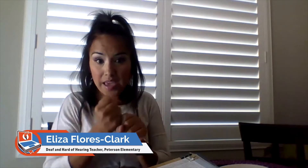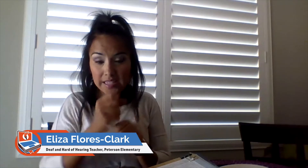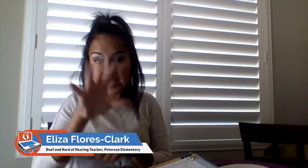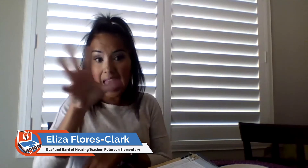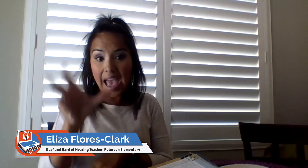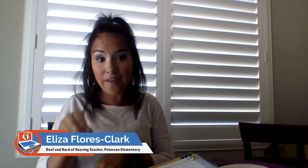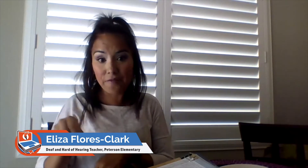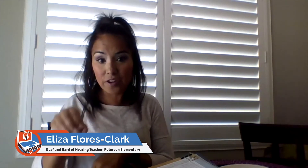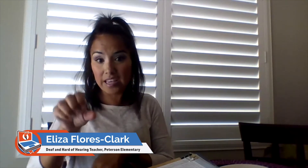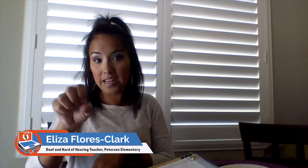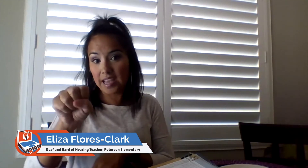the African